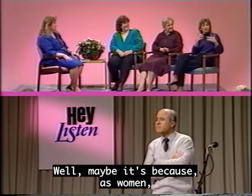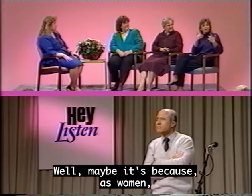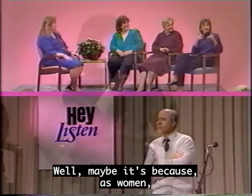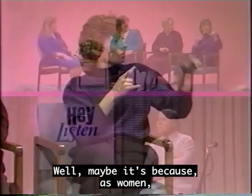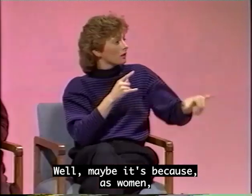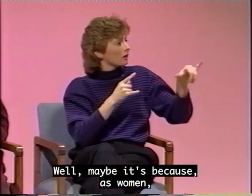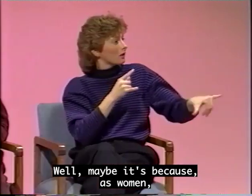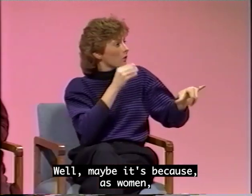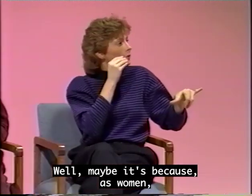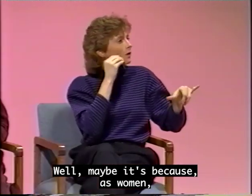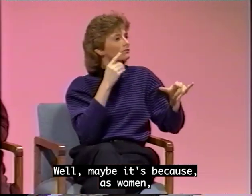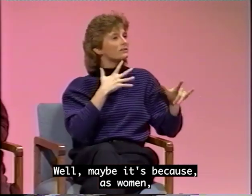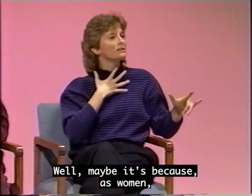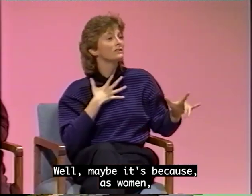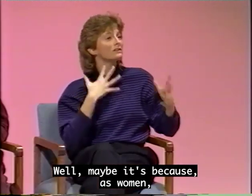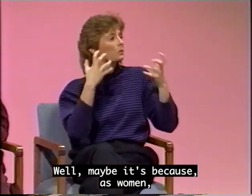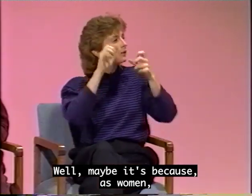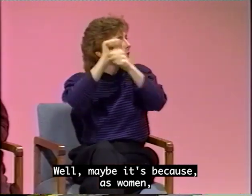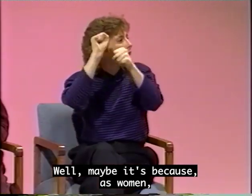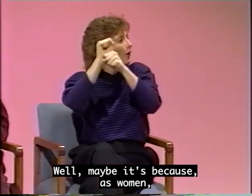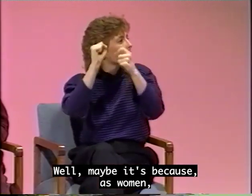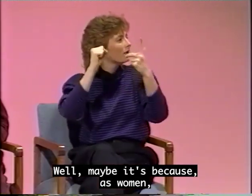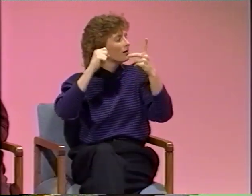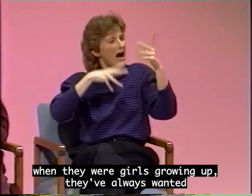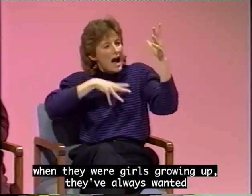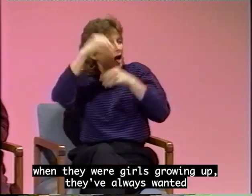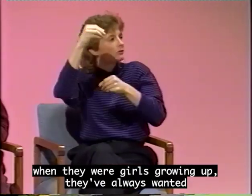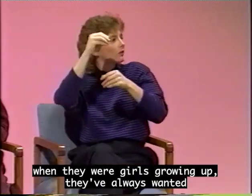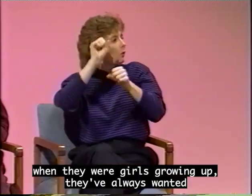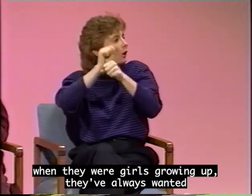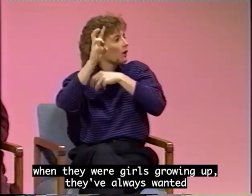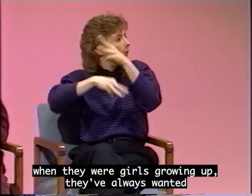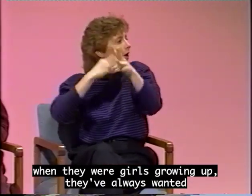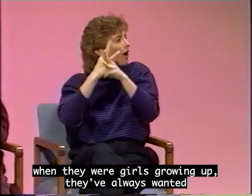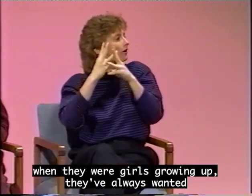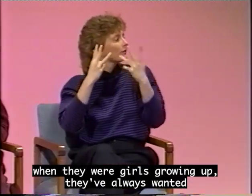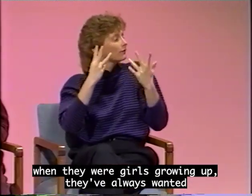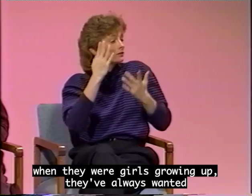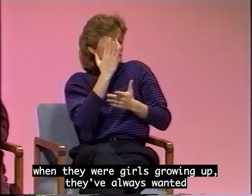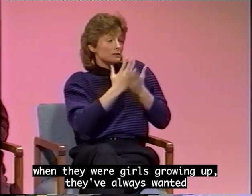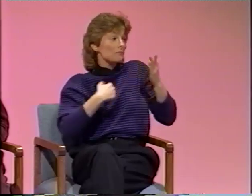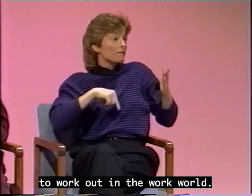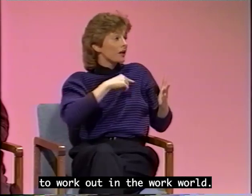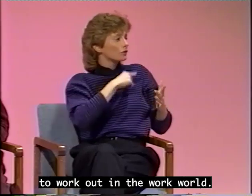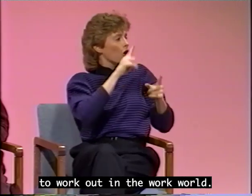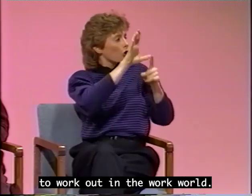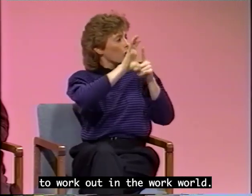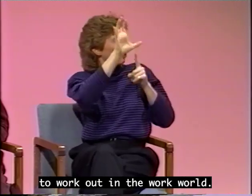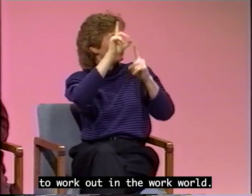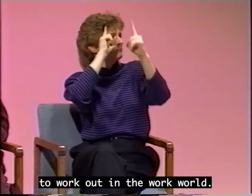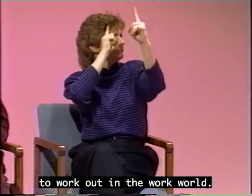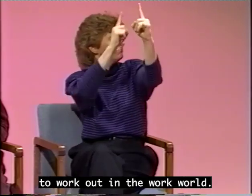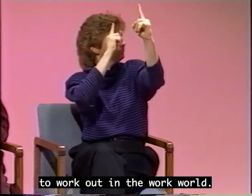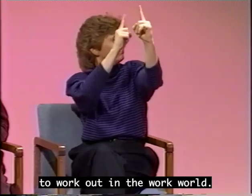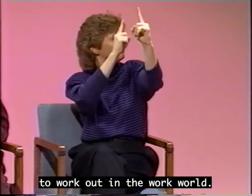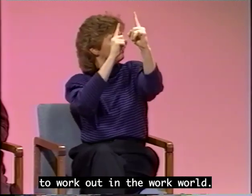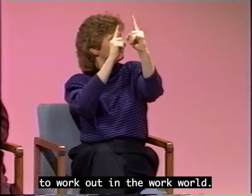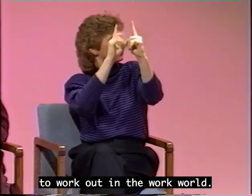Well, maybe it's because as women, when they were girls growing up, they've always wanted to work out in the work